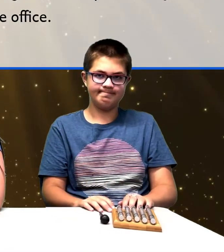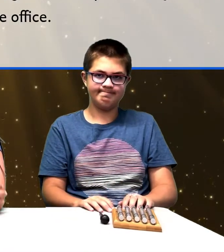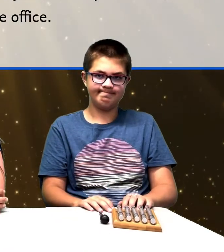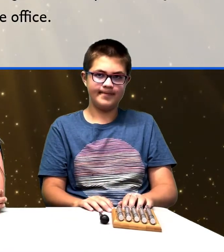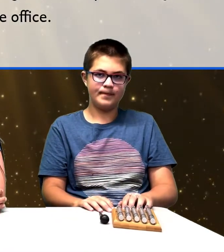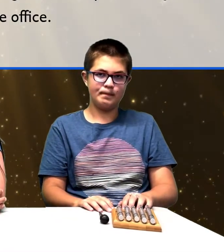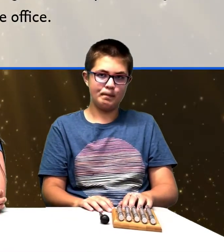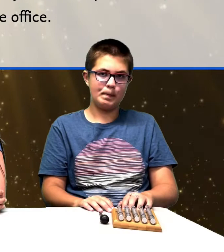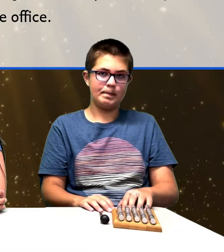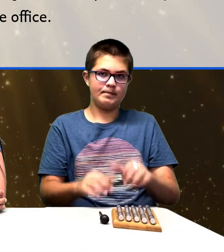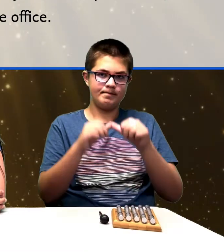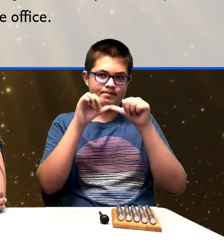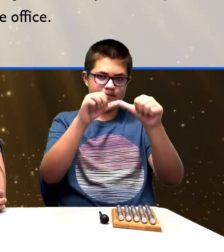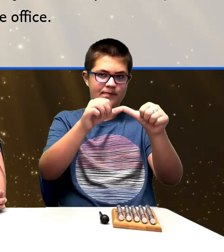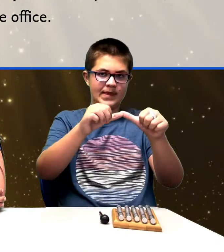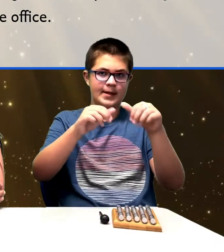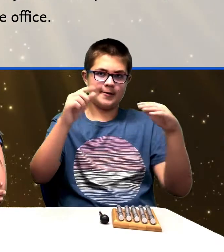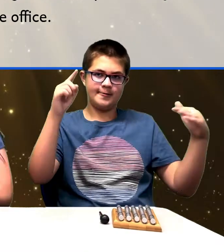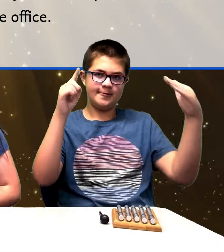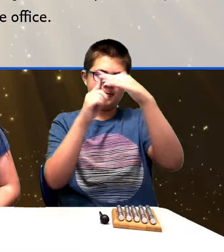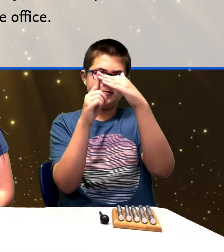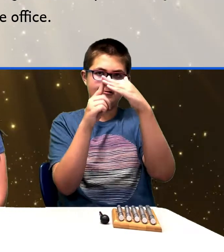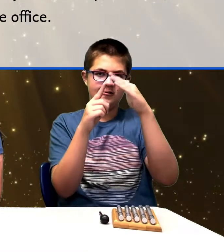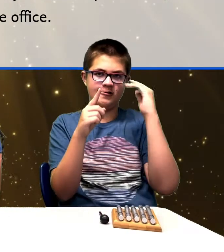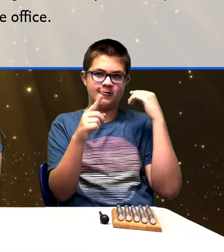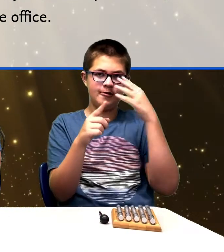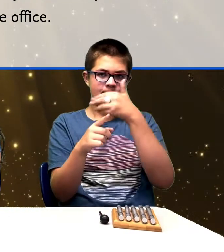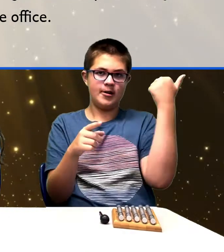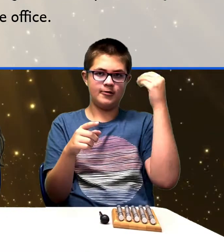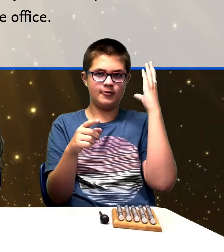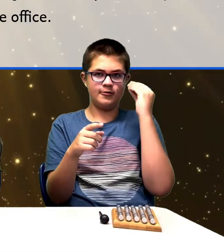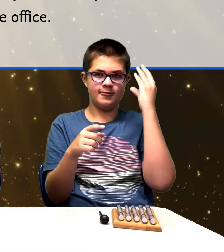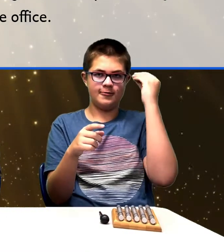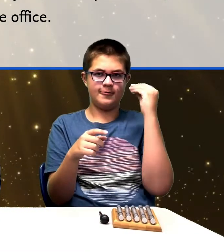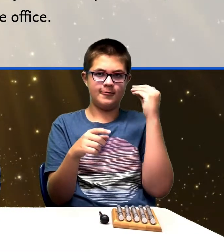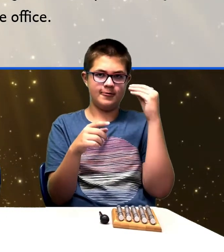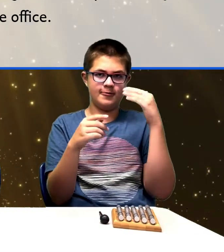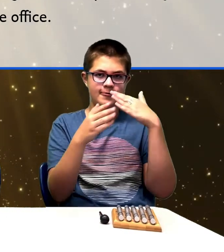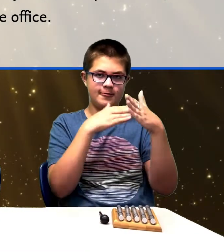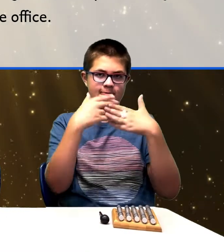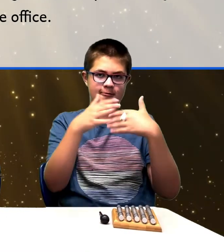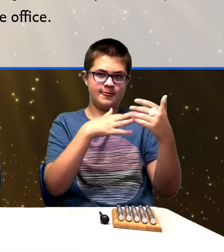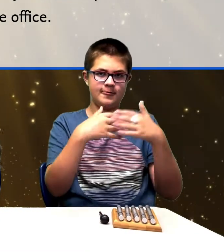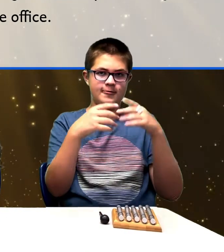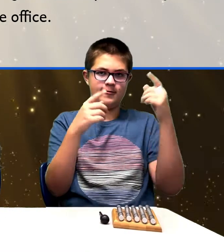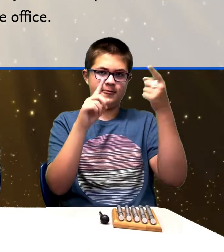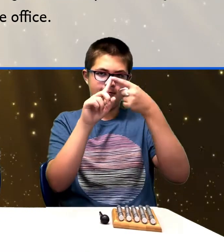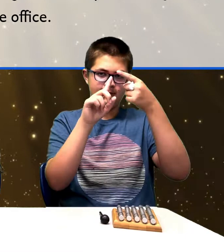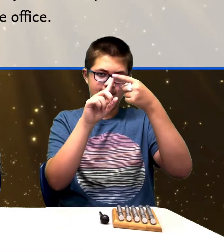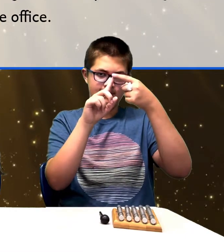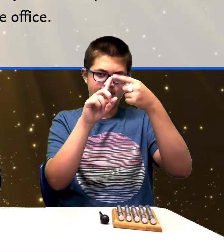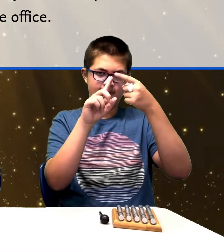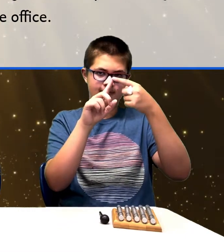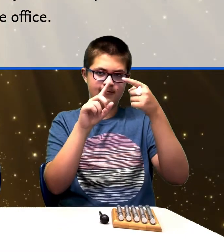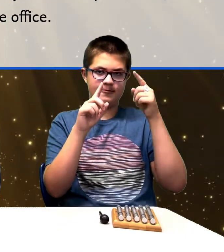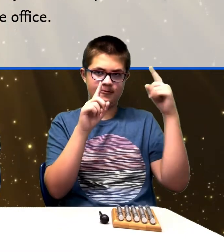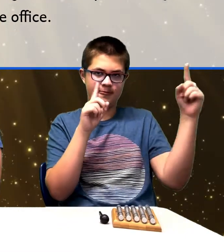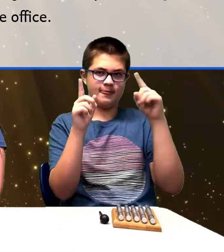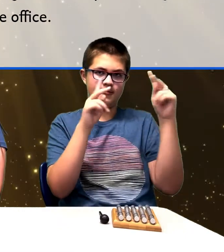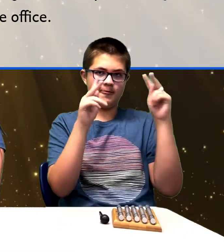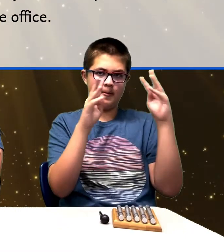Continuing to soar will give you the best experiences regardless of the points on the